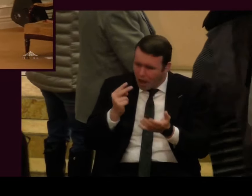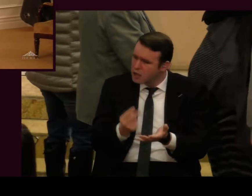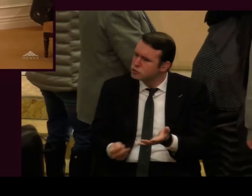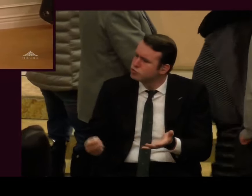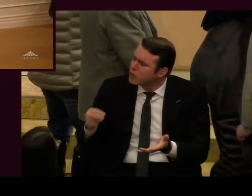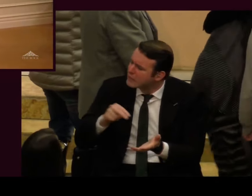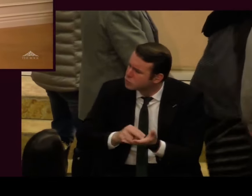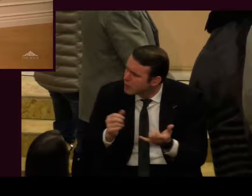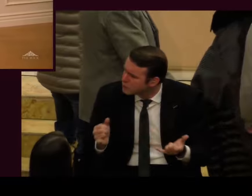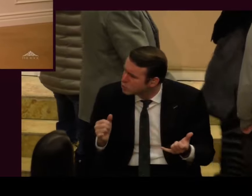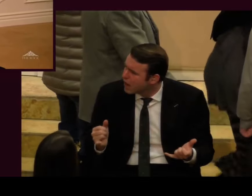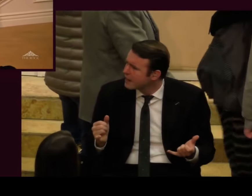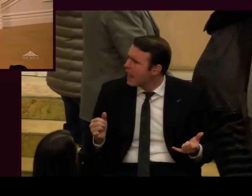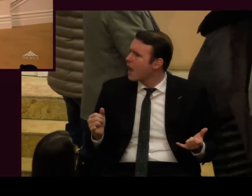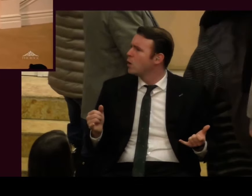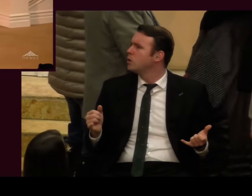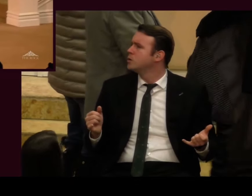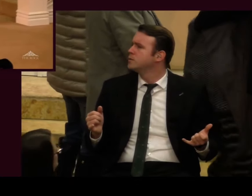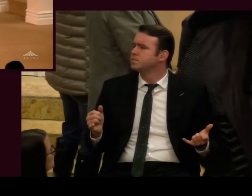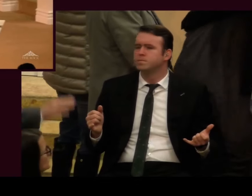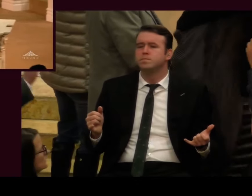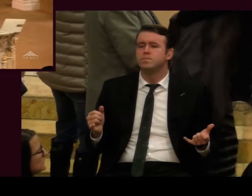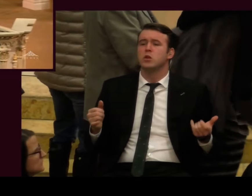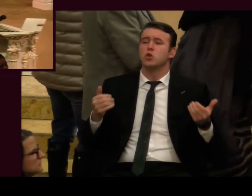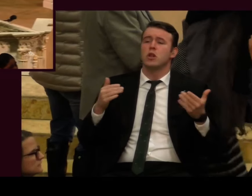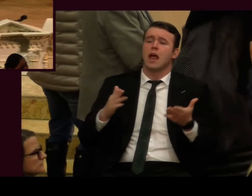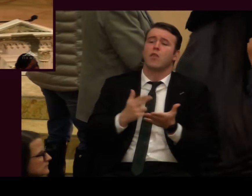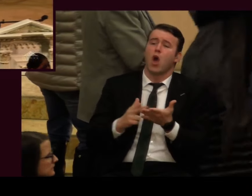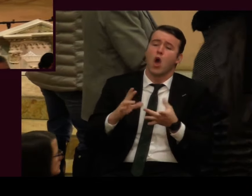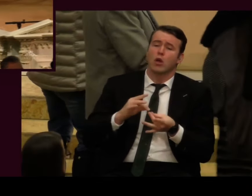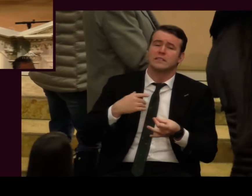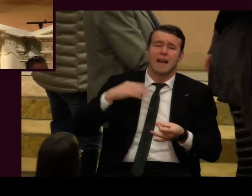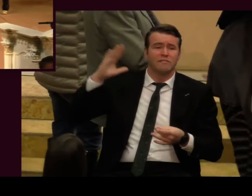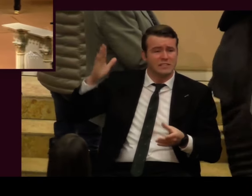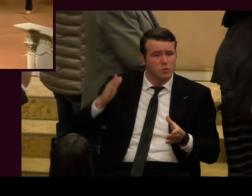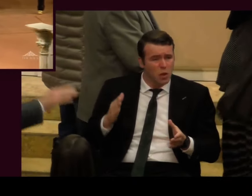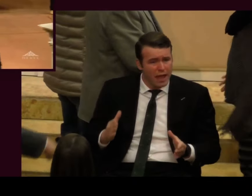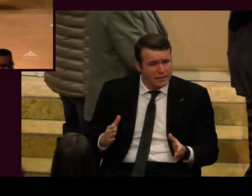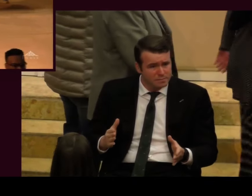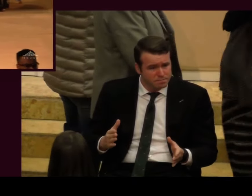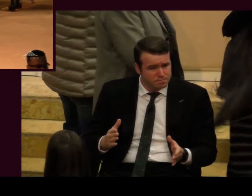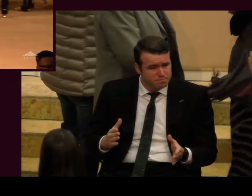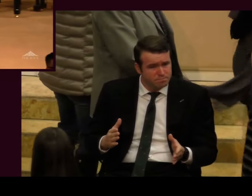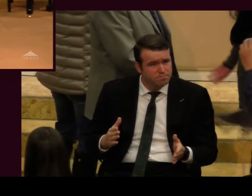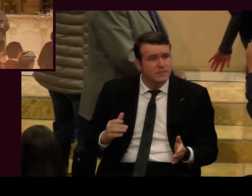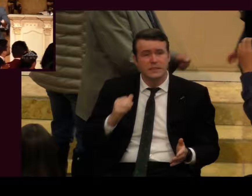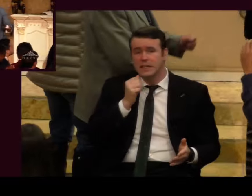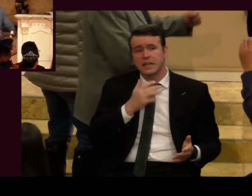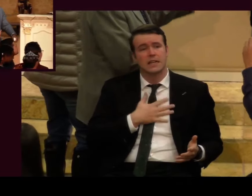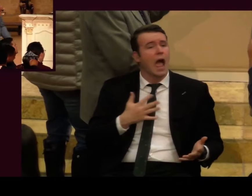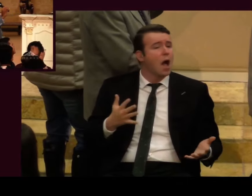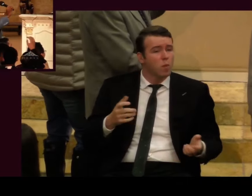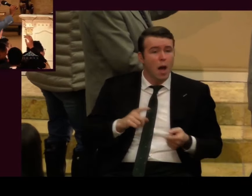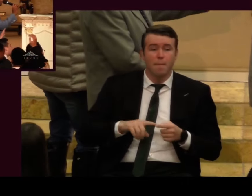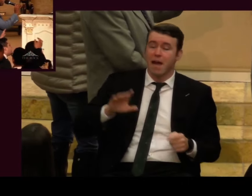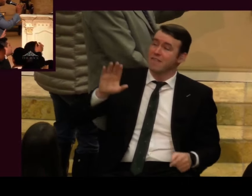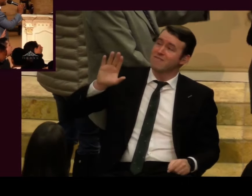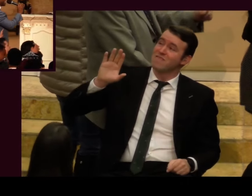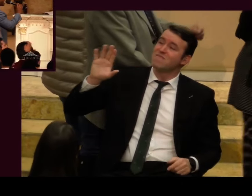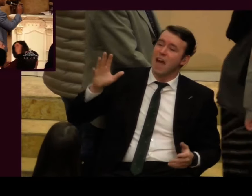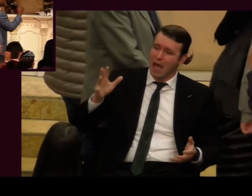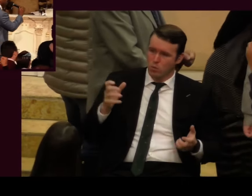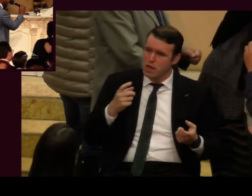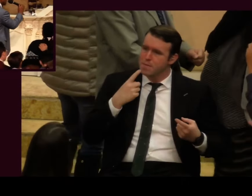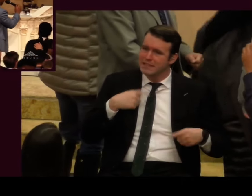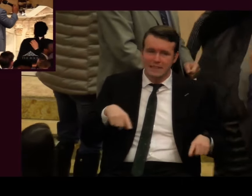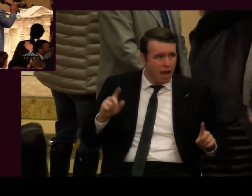God is resurrecting right now. Come on, you let the Holy Ghost have his way. Not my will, but thine will